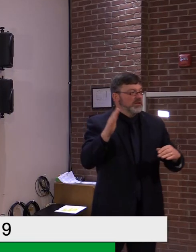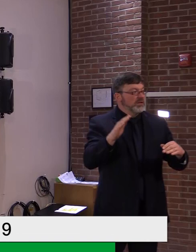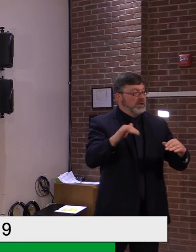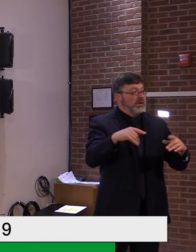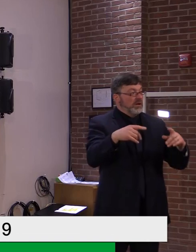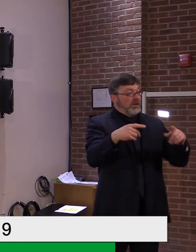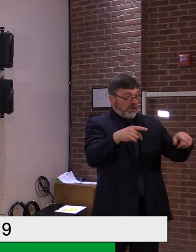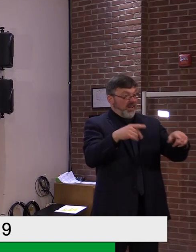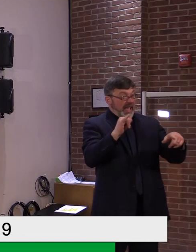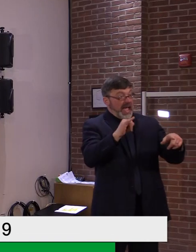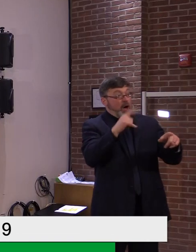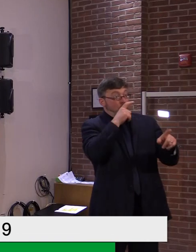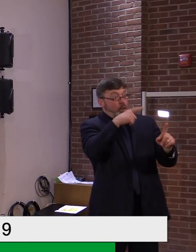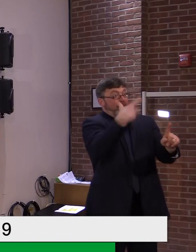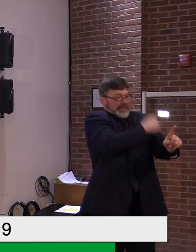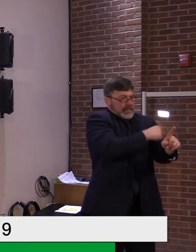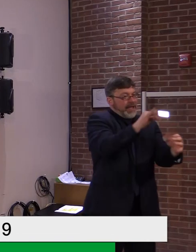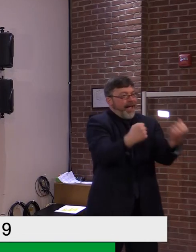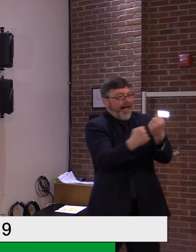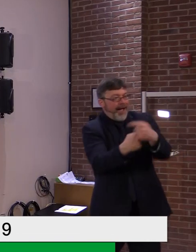Oh, interesting. Thank you.